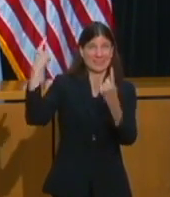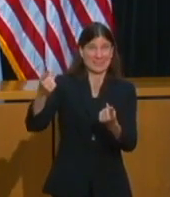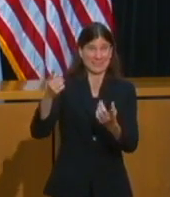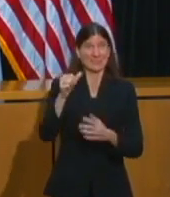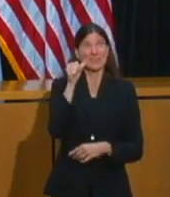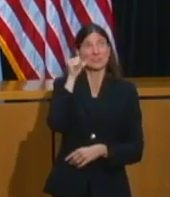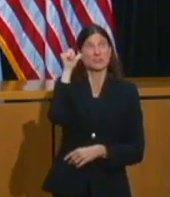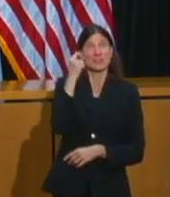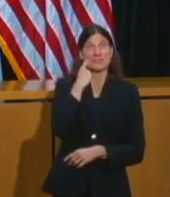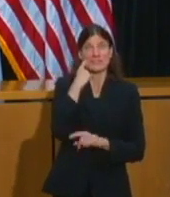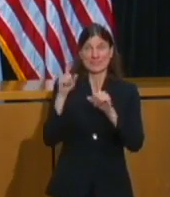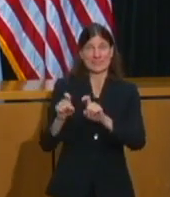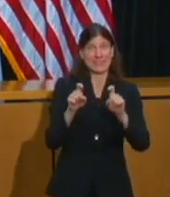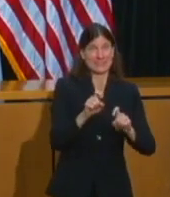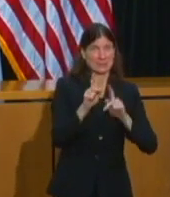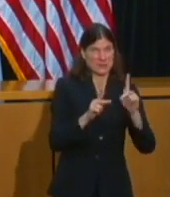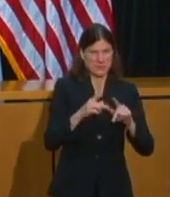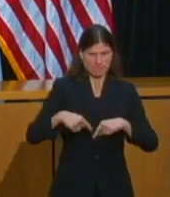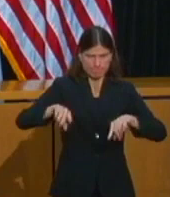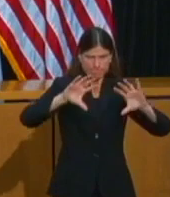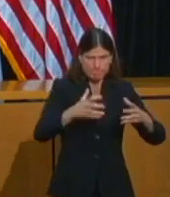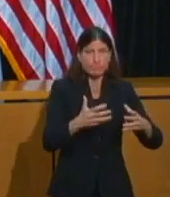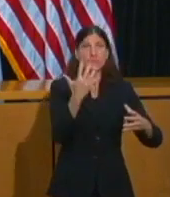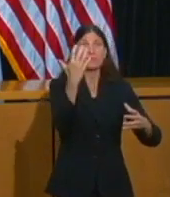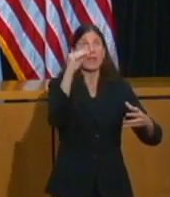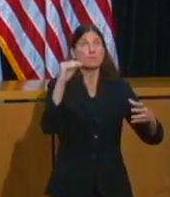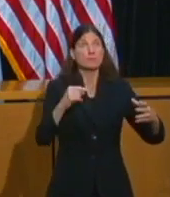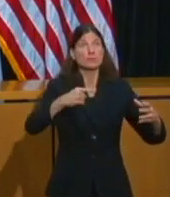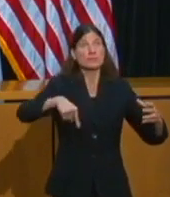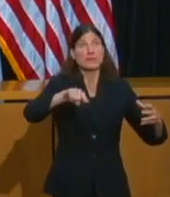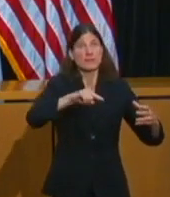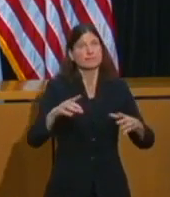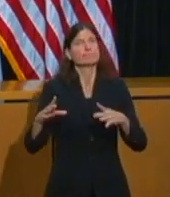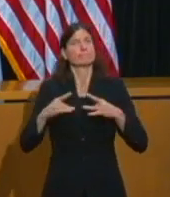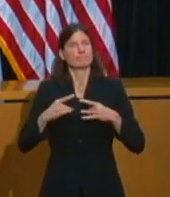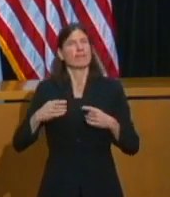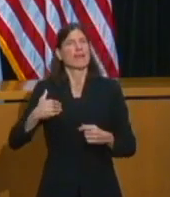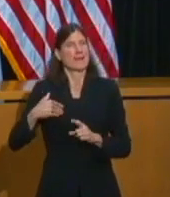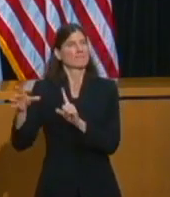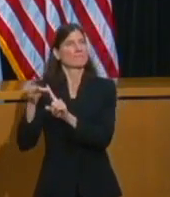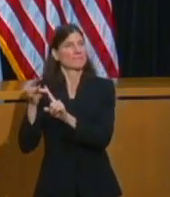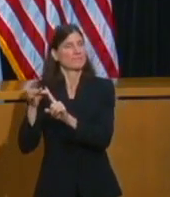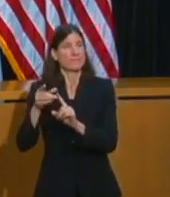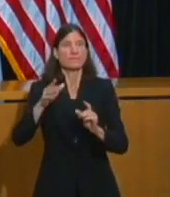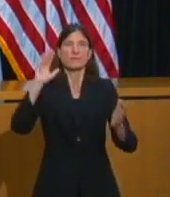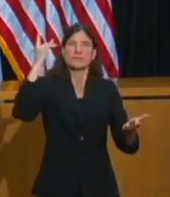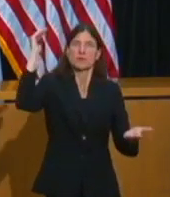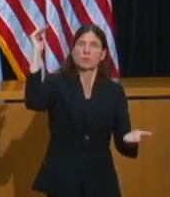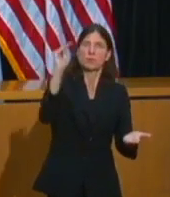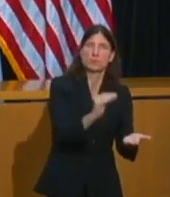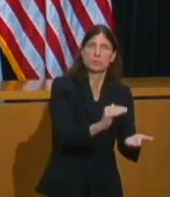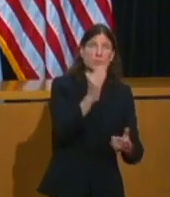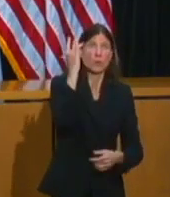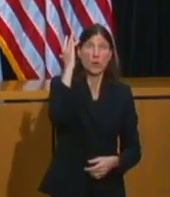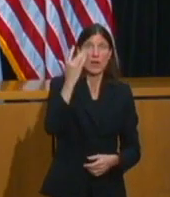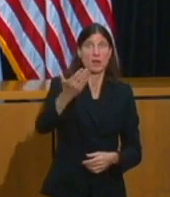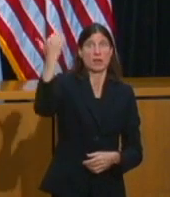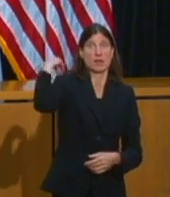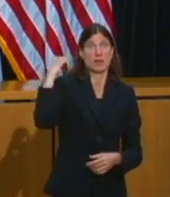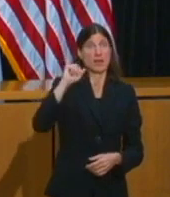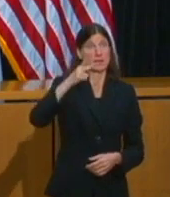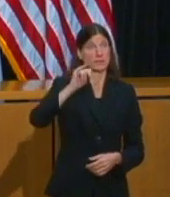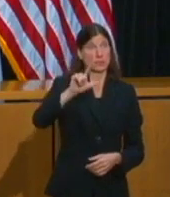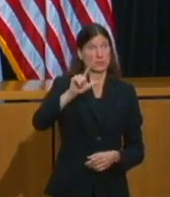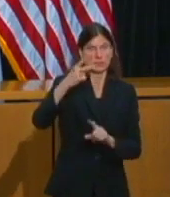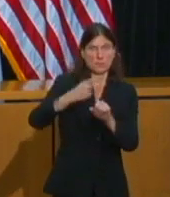positive. In mid-April, 27% of the cases were coming back positive every day. And this